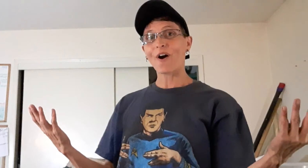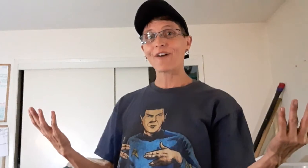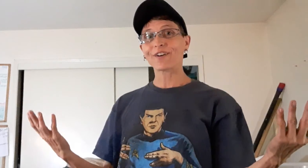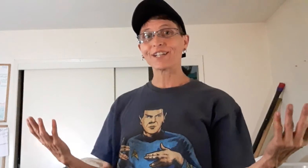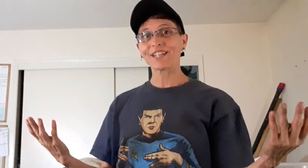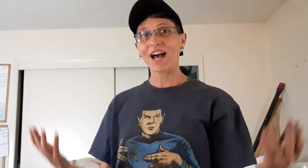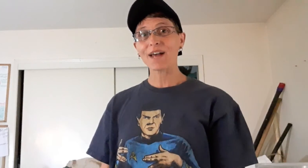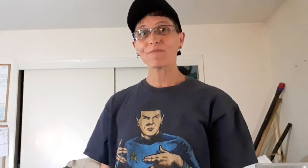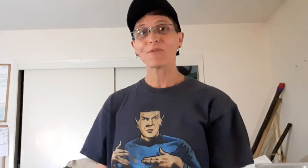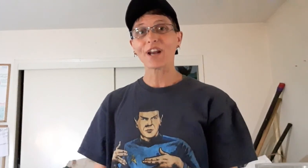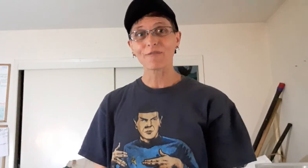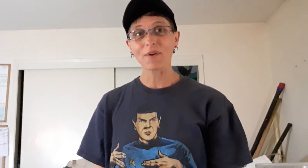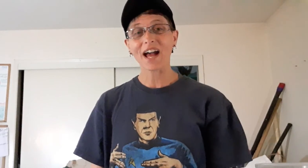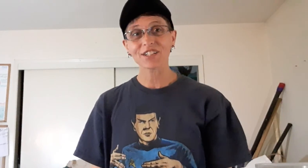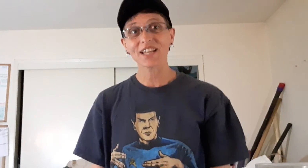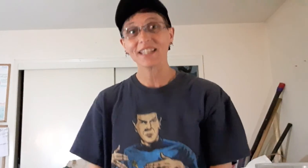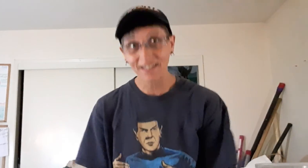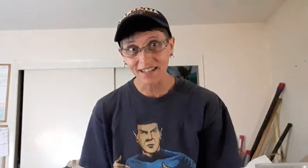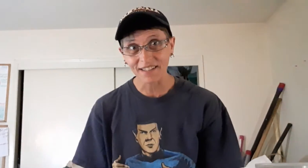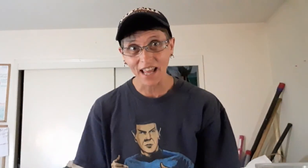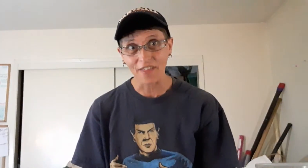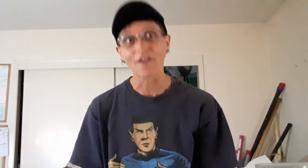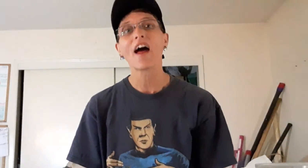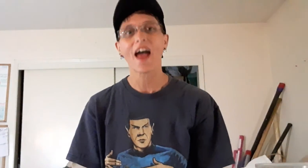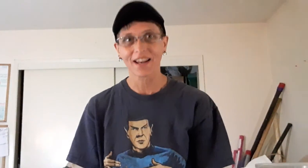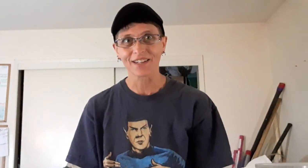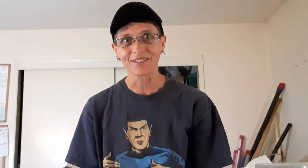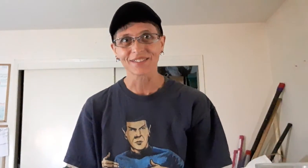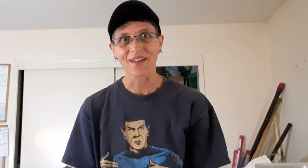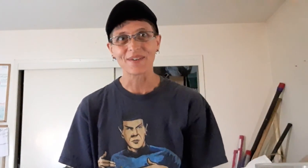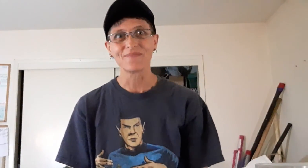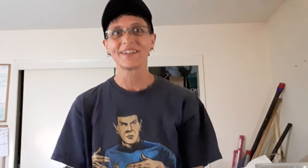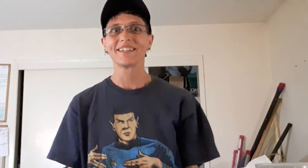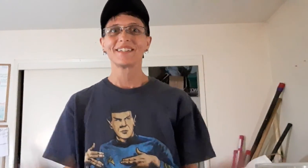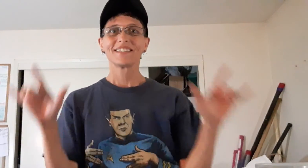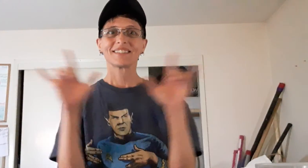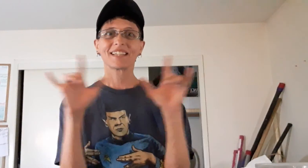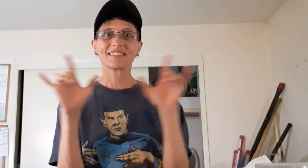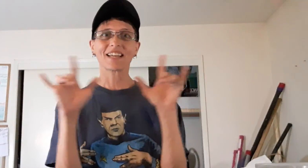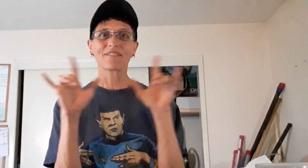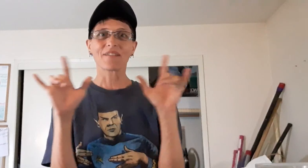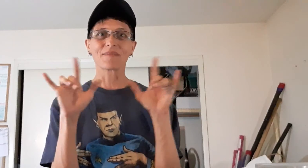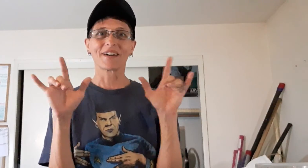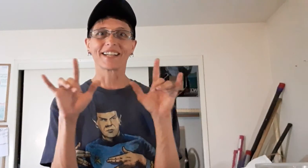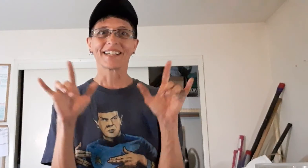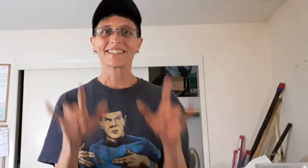have a good time whenever we actually get together and use them. Stay safe, everybody.